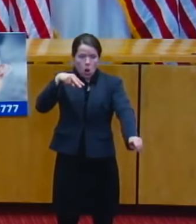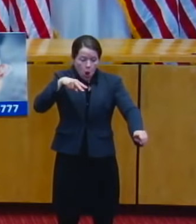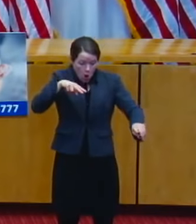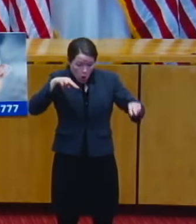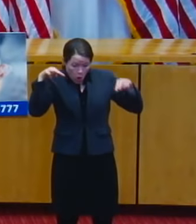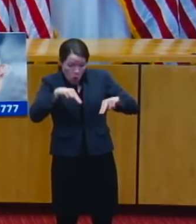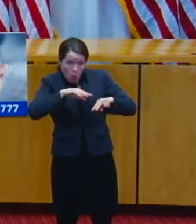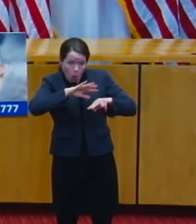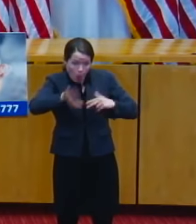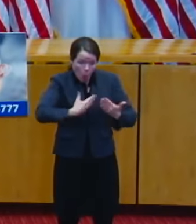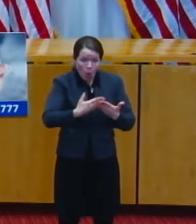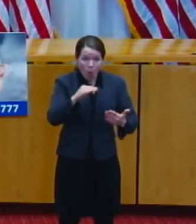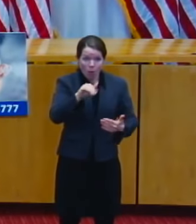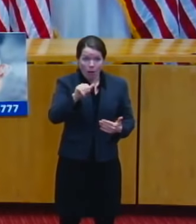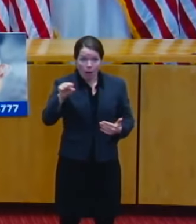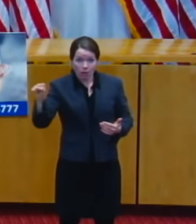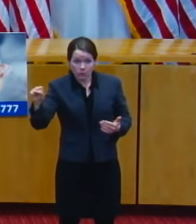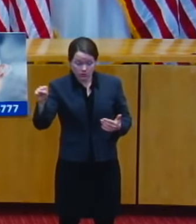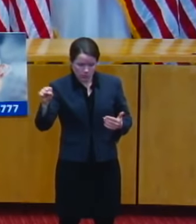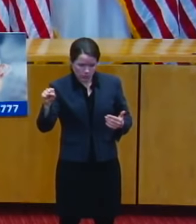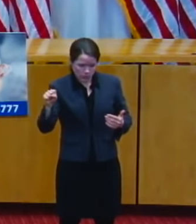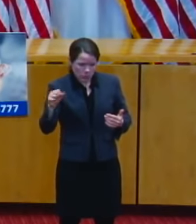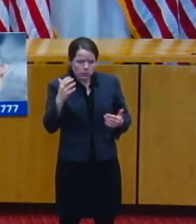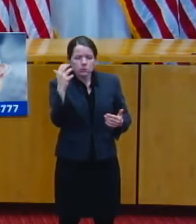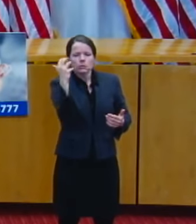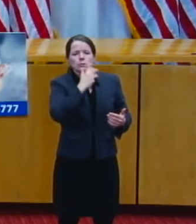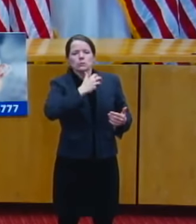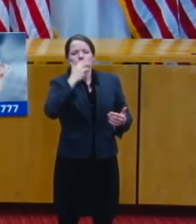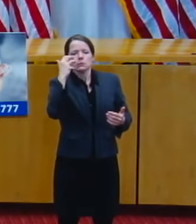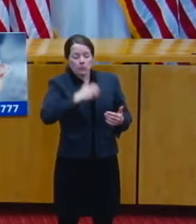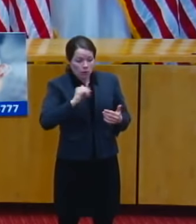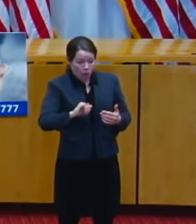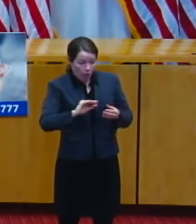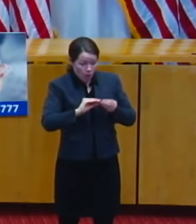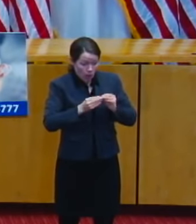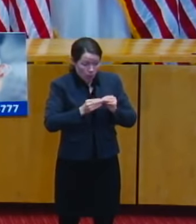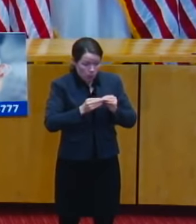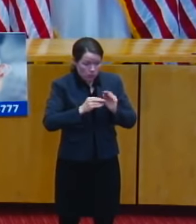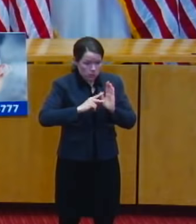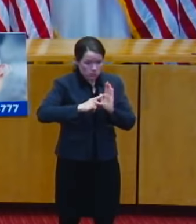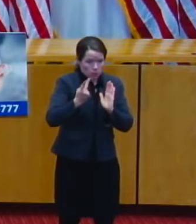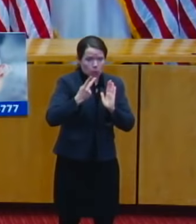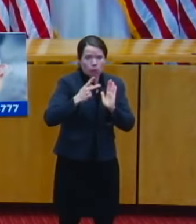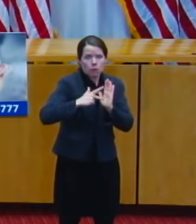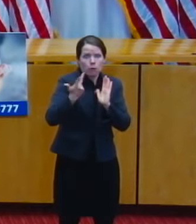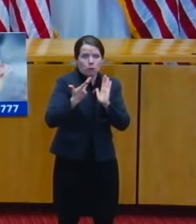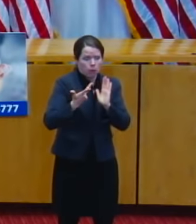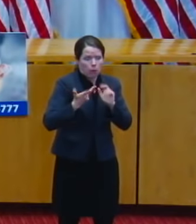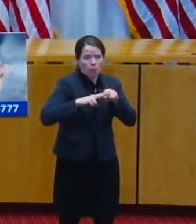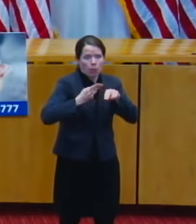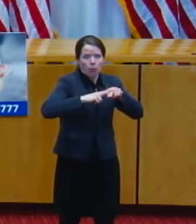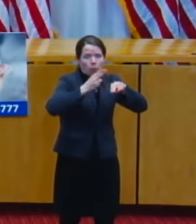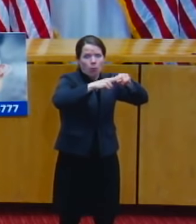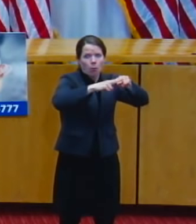doubling effect. And if you just look at the last 10 days, it's been somewhere